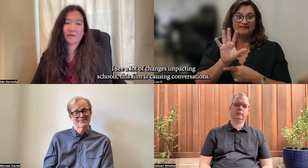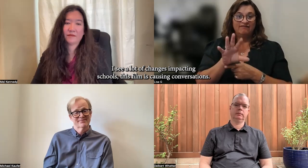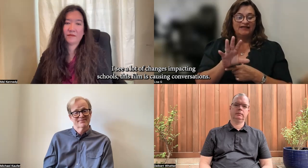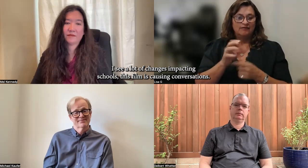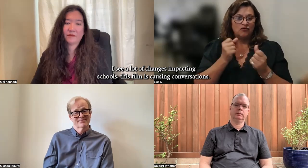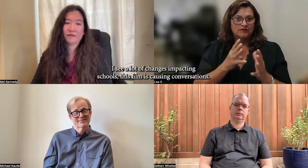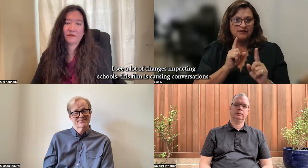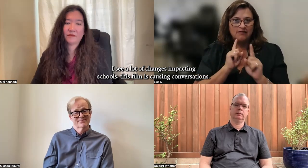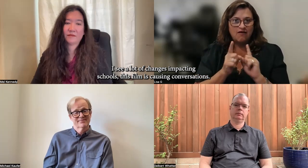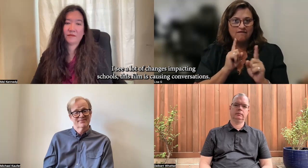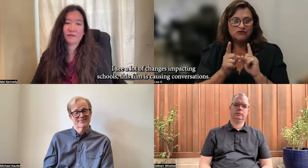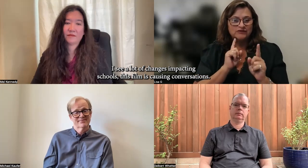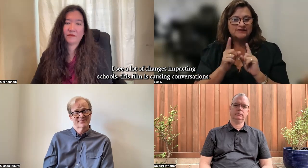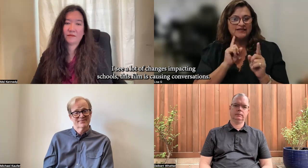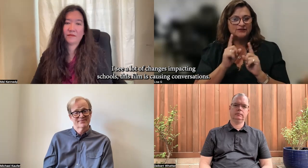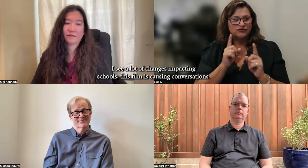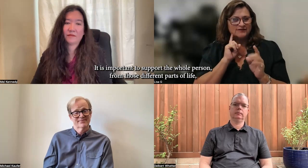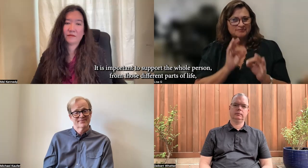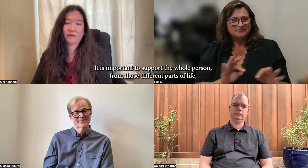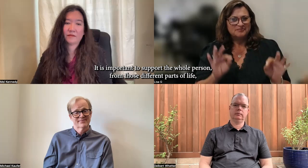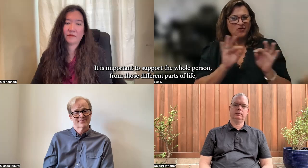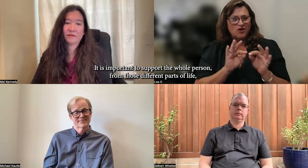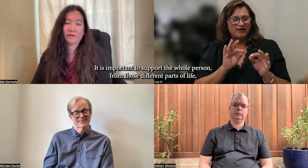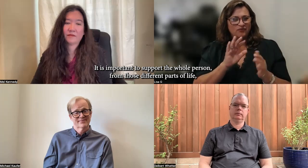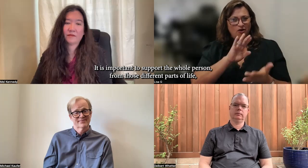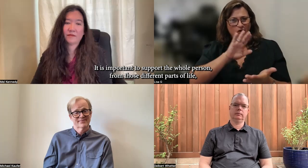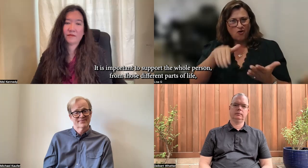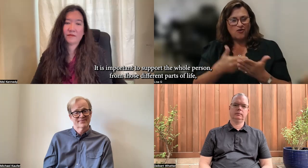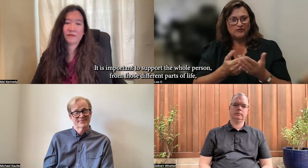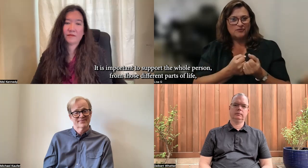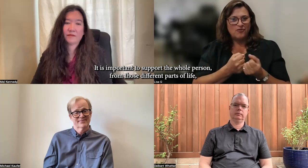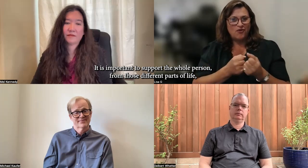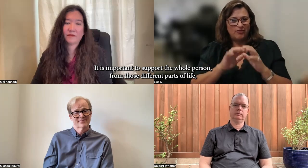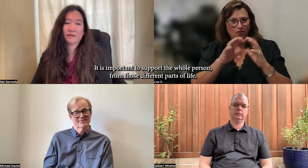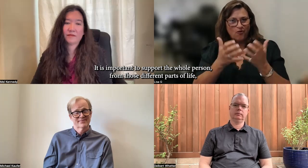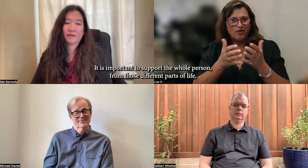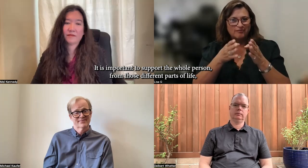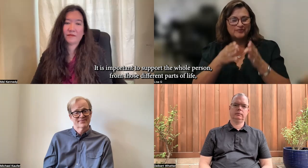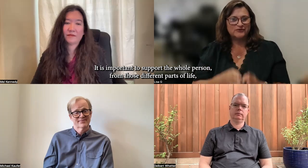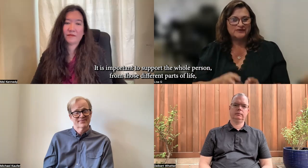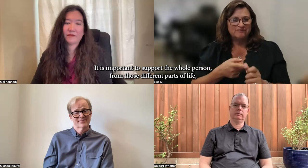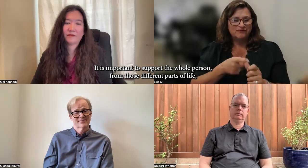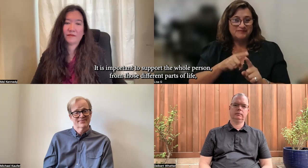causing conversations. It is important to support the whole person from those different parts of